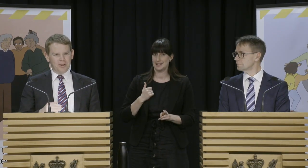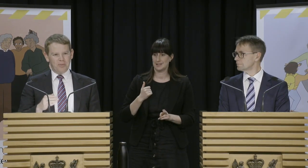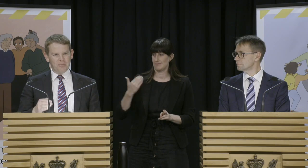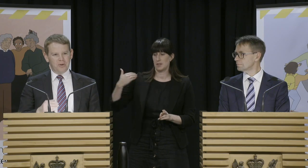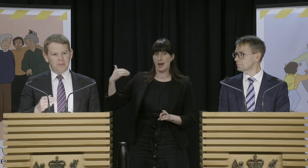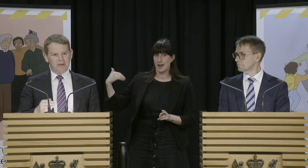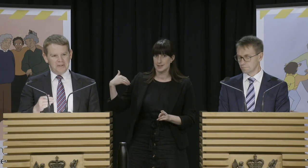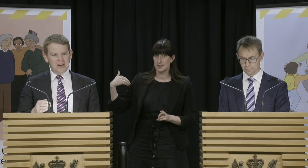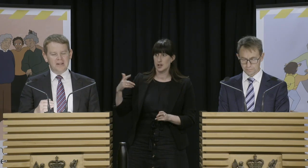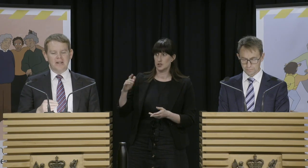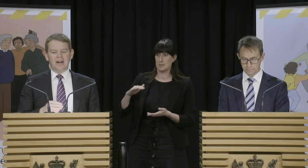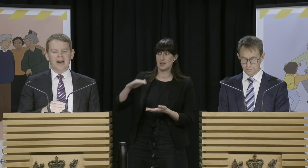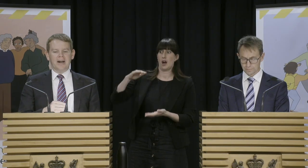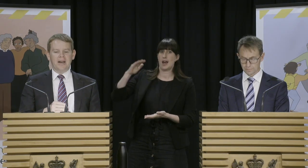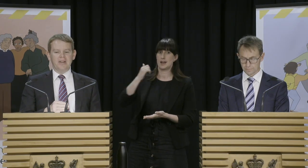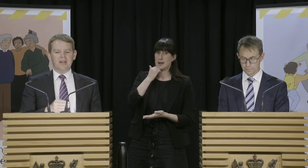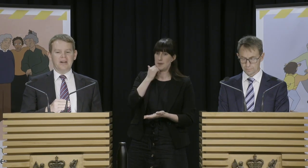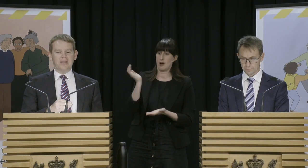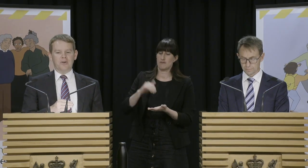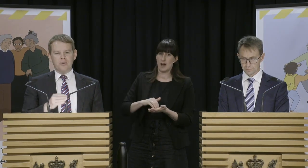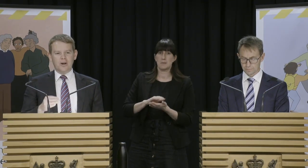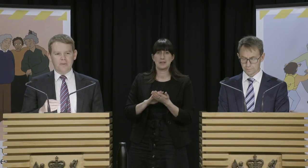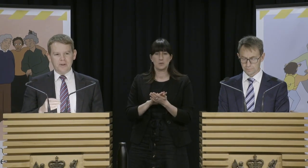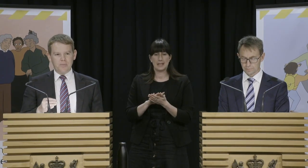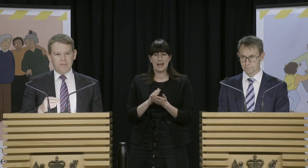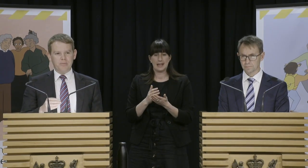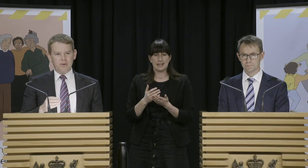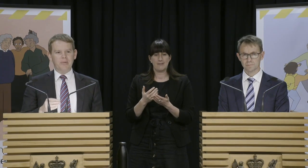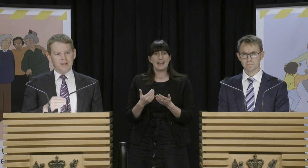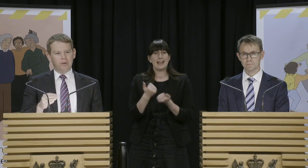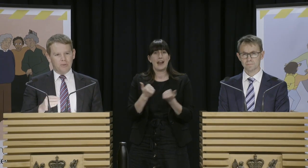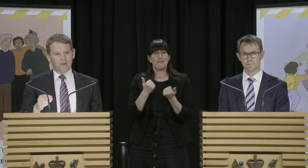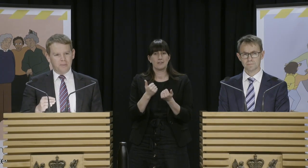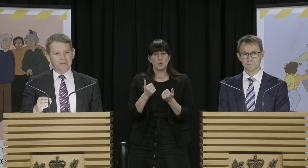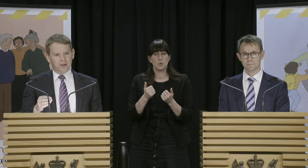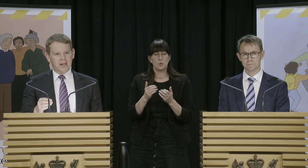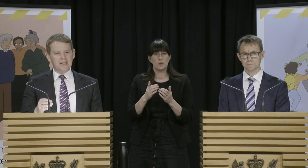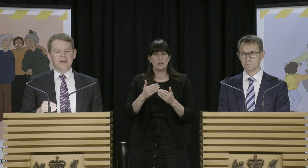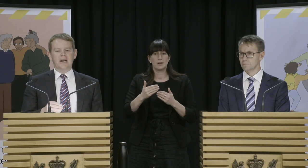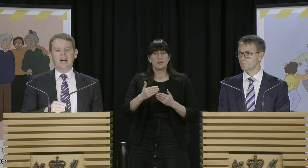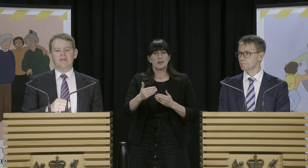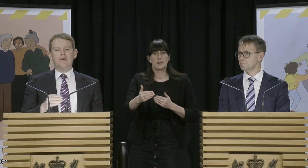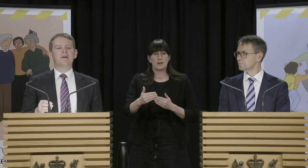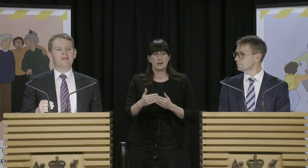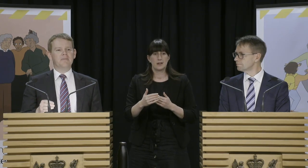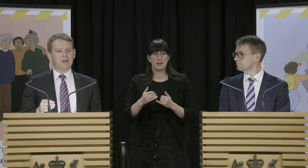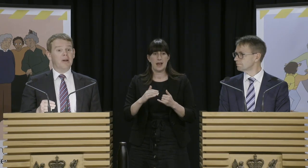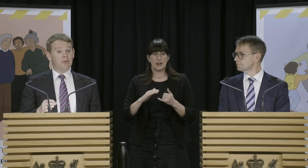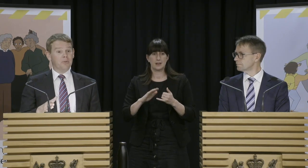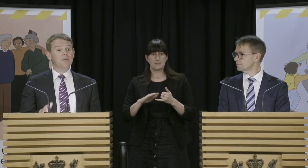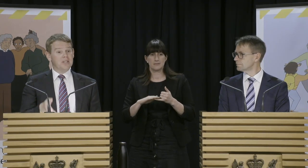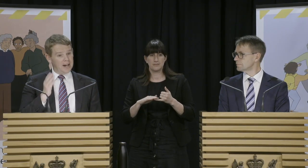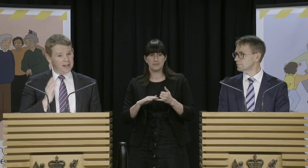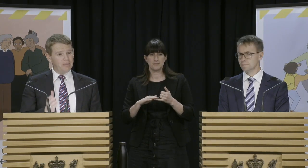build up a little bit more of a buffer there. And then the following week, hopefully we'll be able to build up a little bit more of a buffer again. And then from